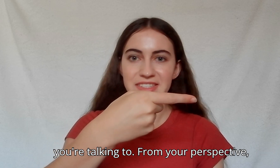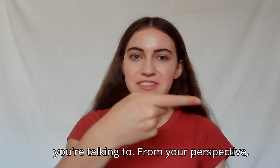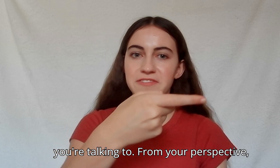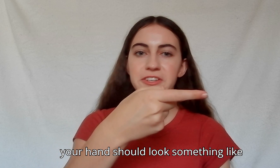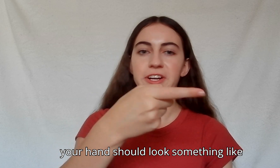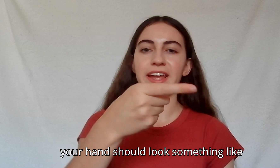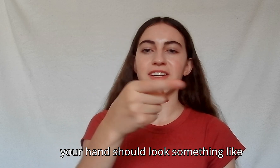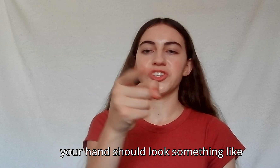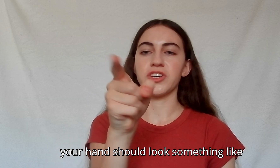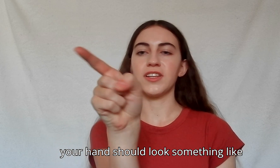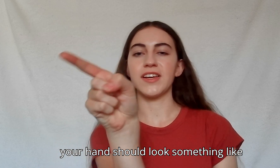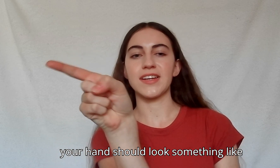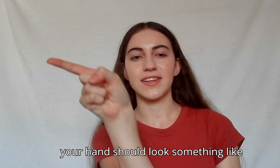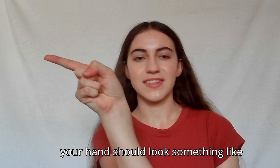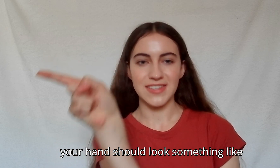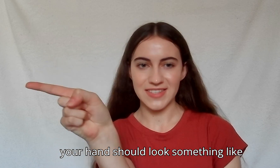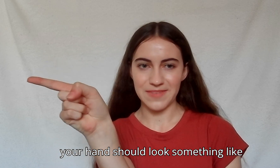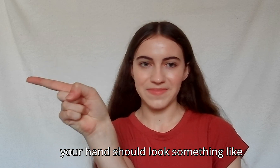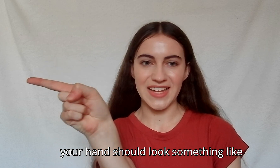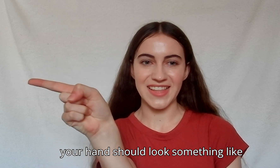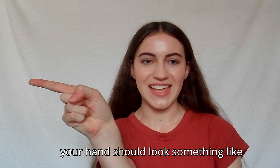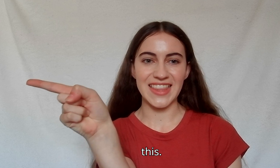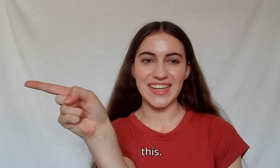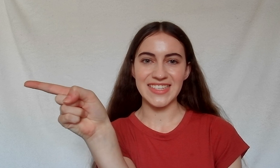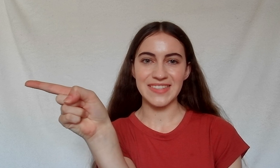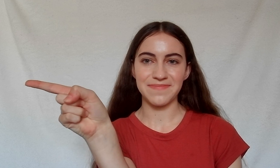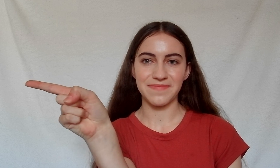perspective, your hand should look something like this.